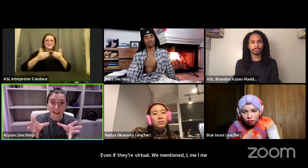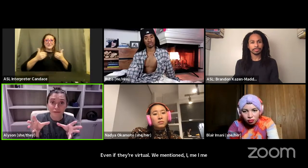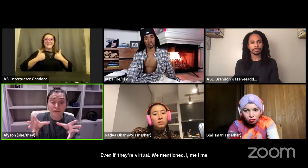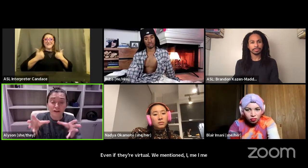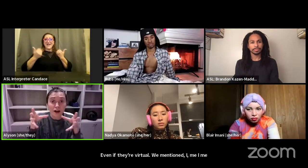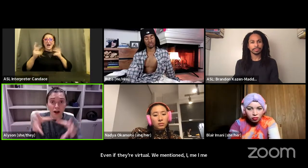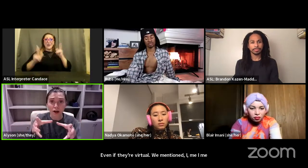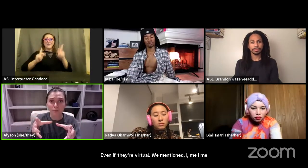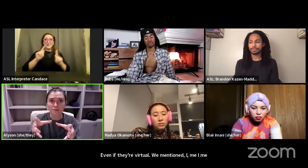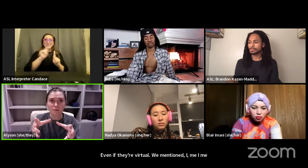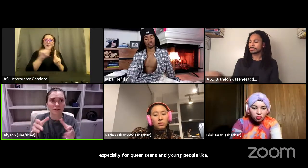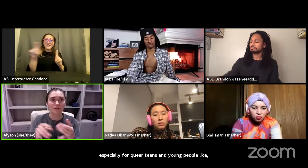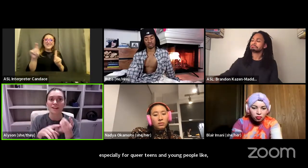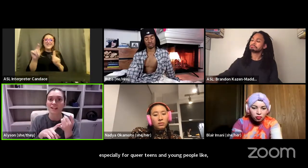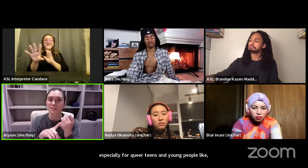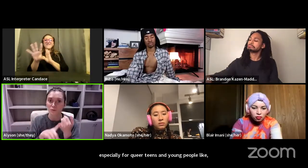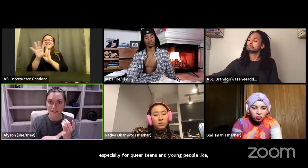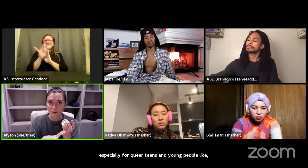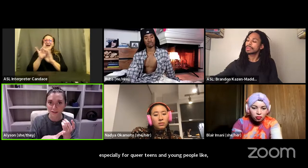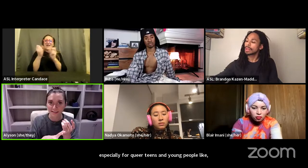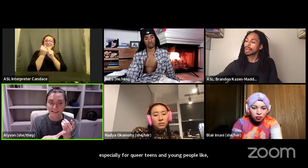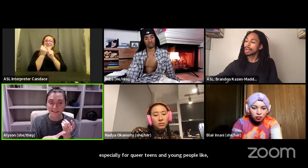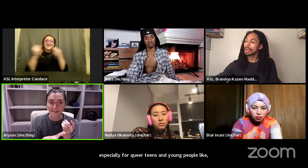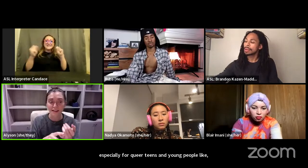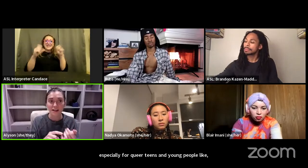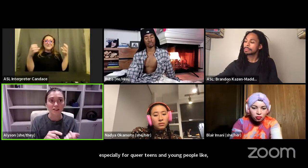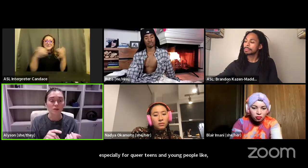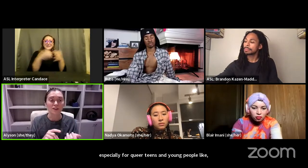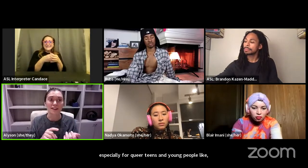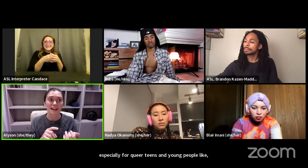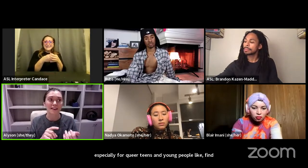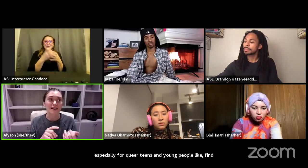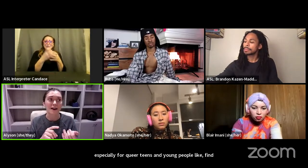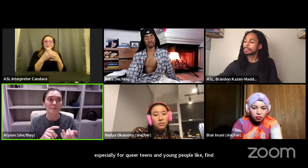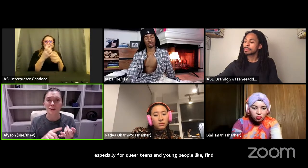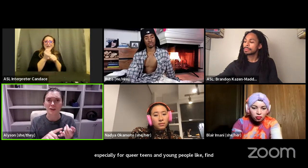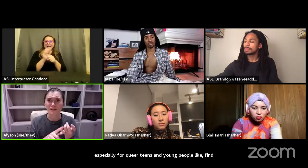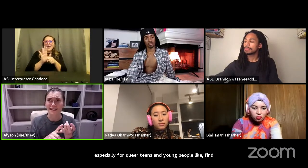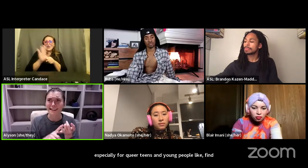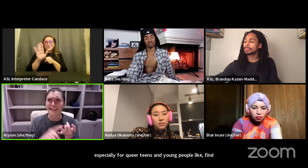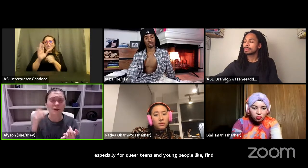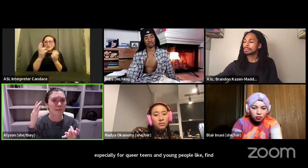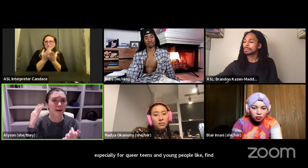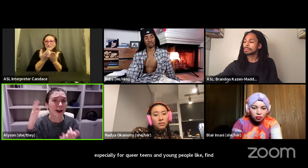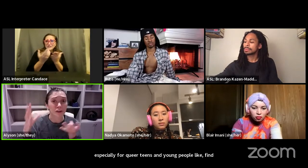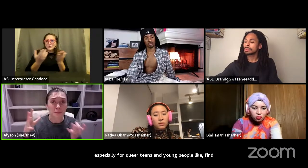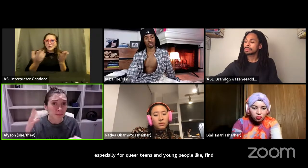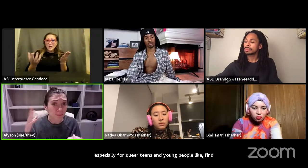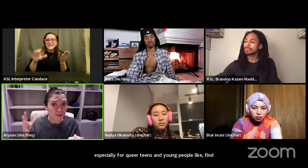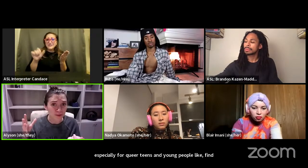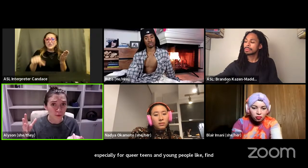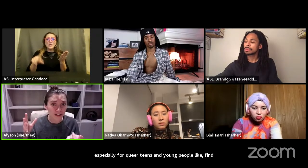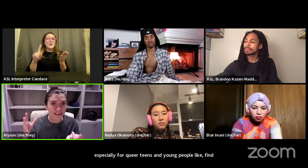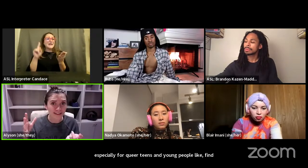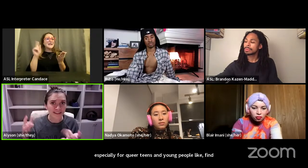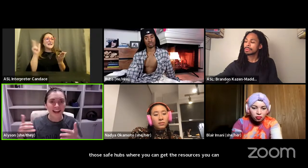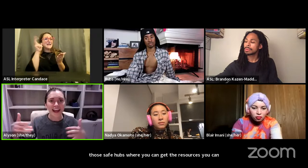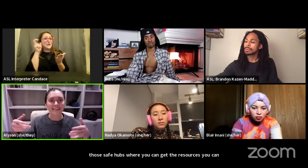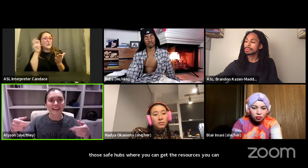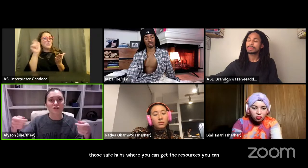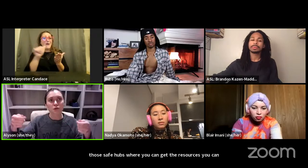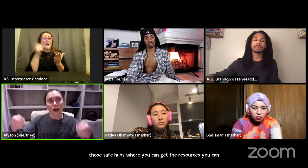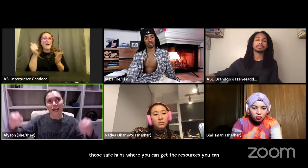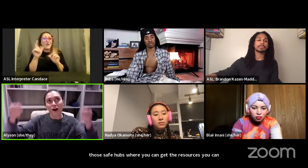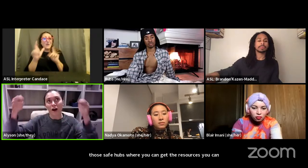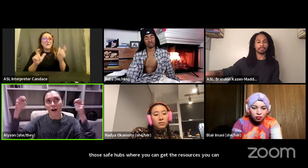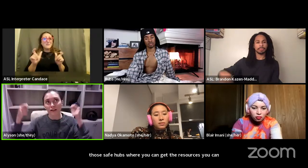those safe hubs where you can get the resources, you can get, you know, hear about other people's stories,